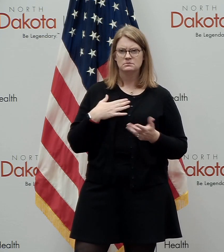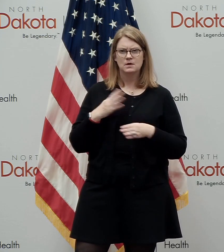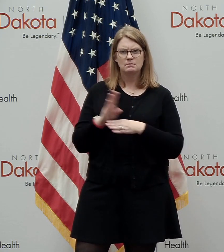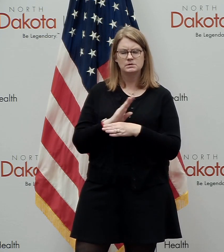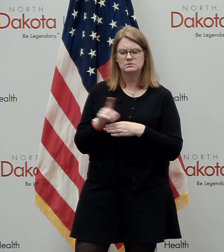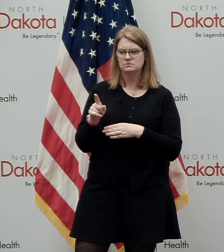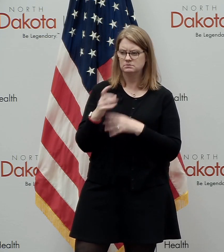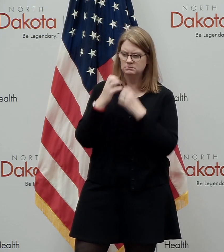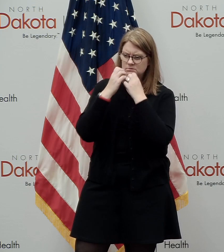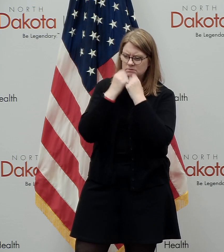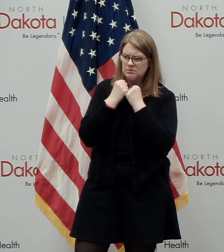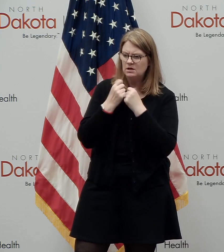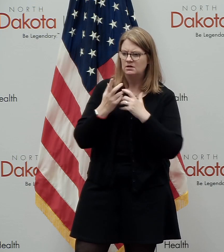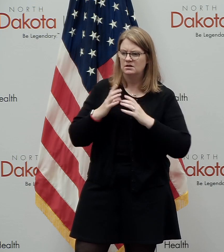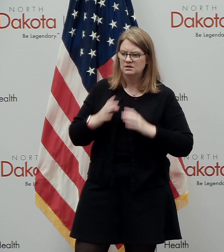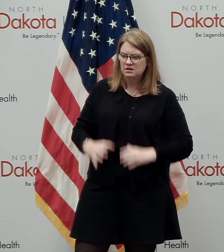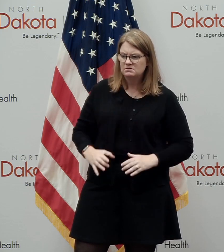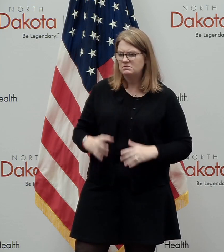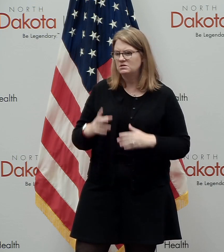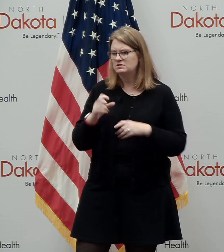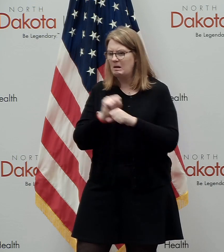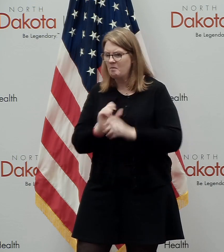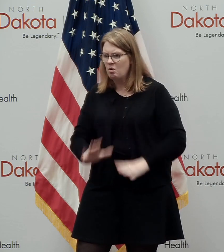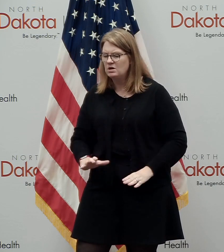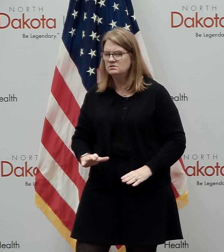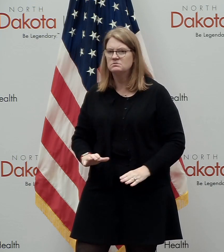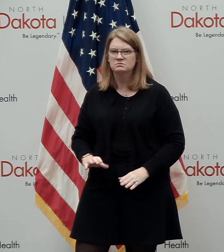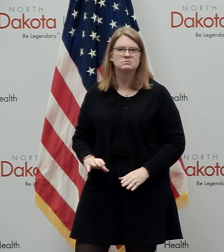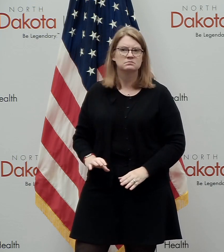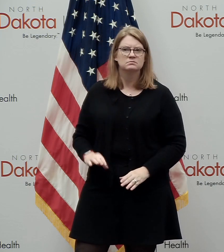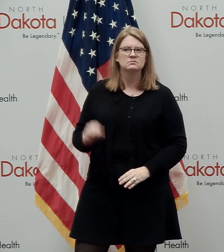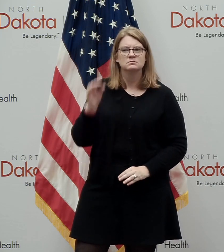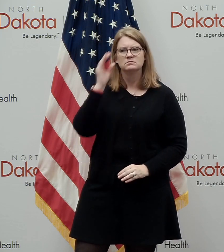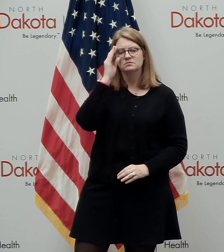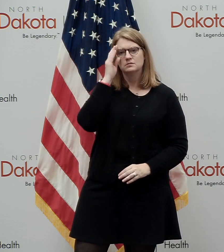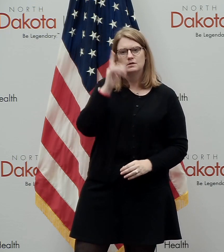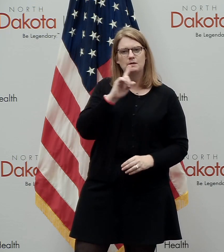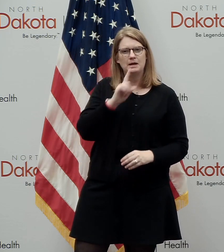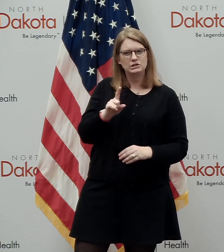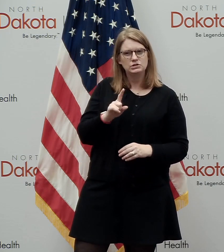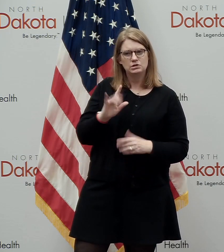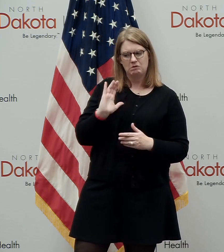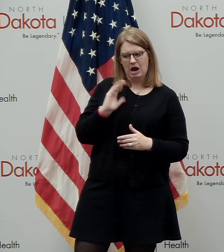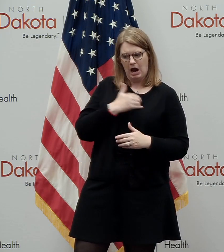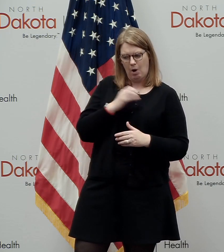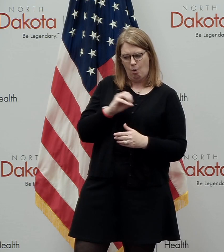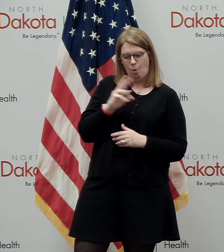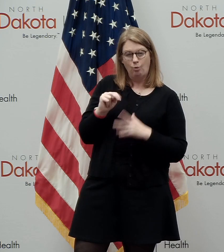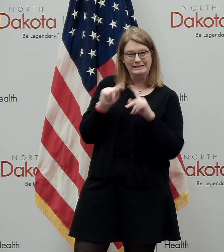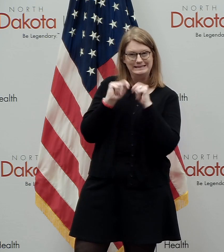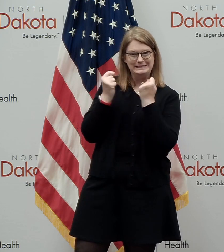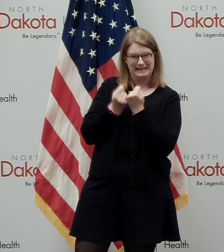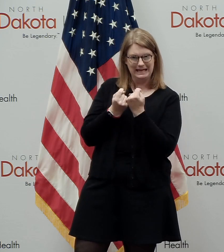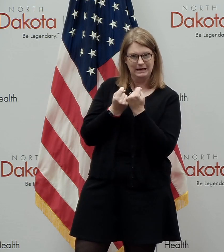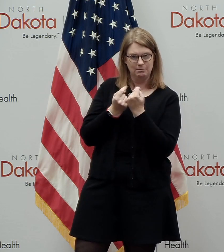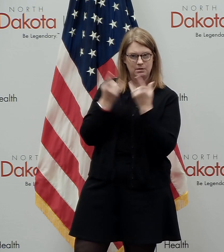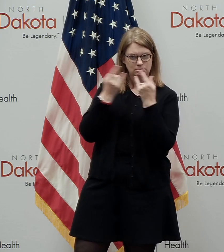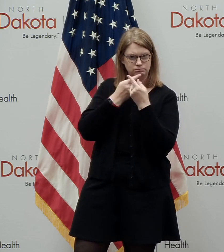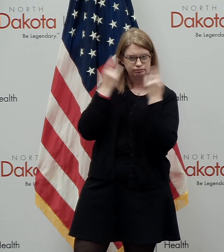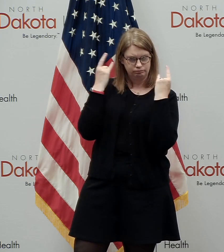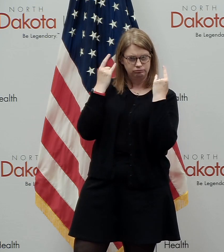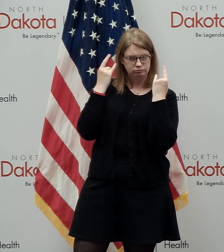about my business and I care about my customers, and so we're going to make sure at least even that all of our own team members in your own business are masked